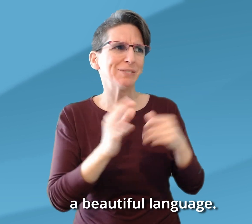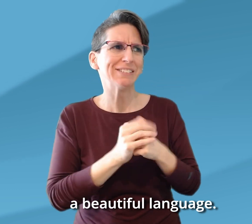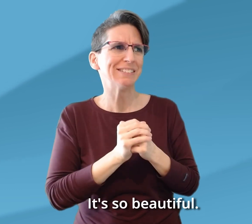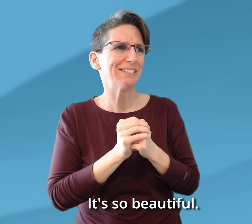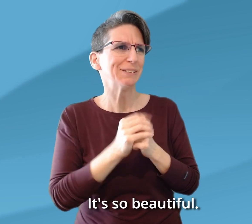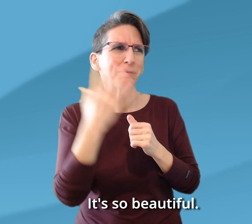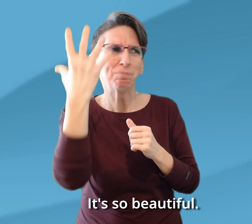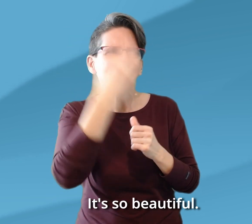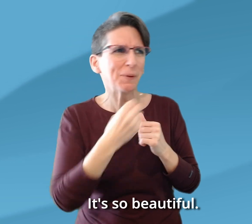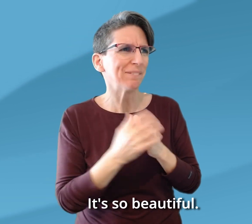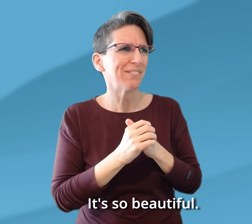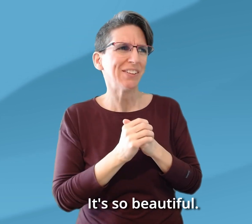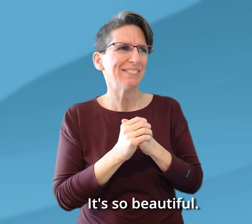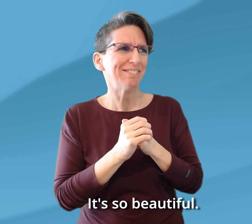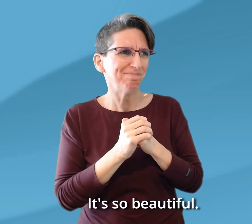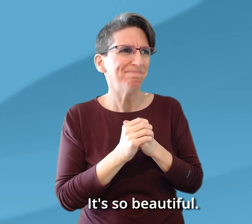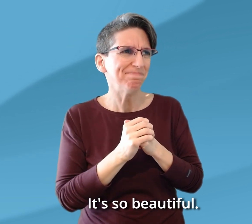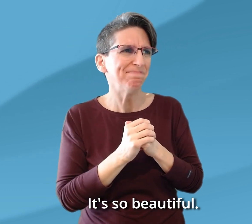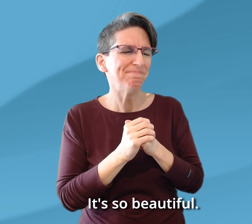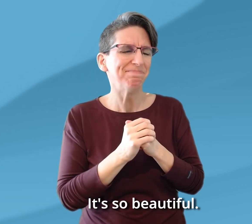It's so beautiful.